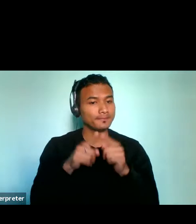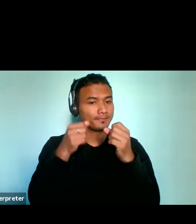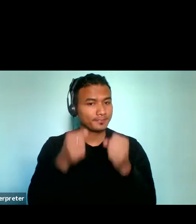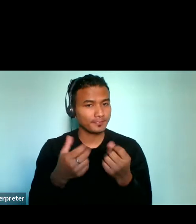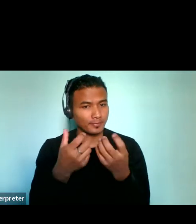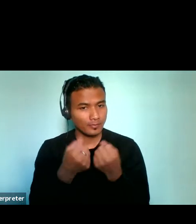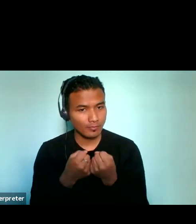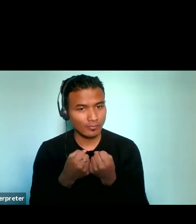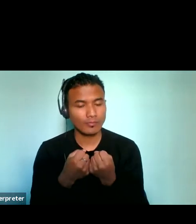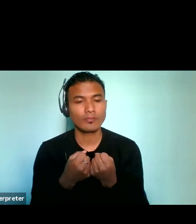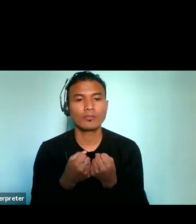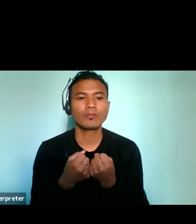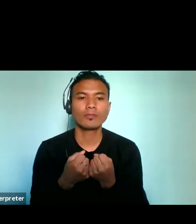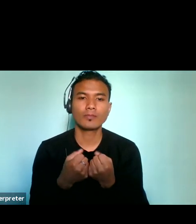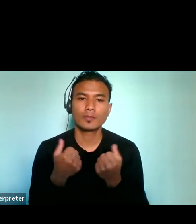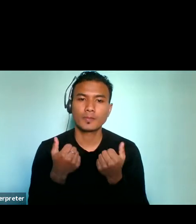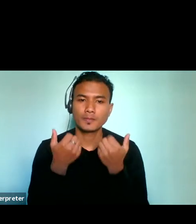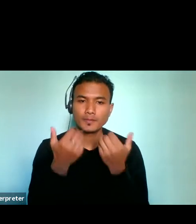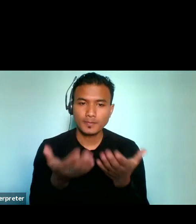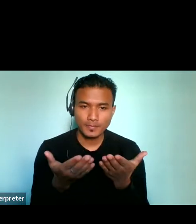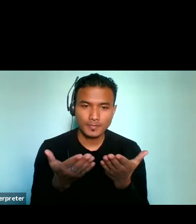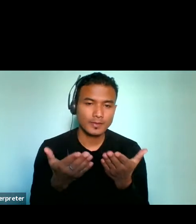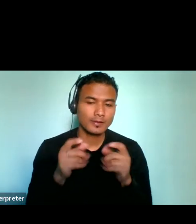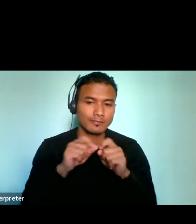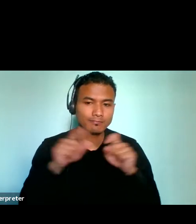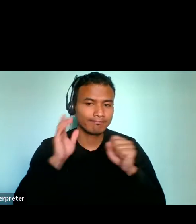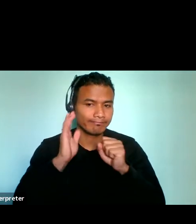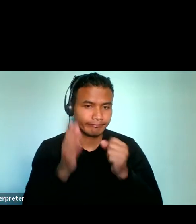give you the floor for your closing remarks. Thank you.